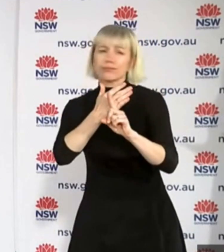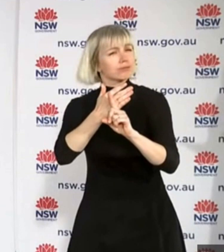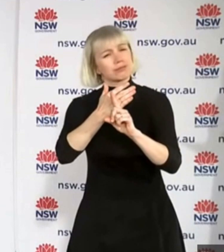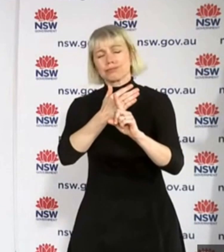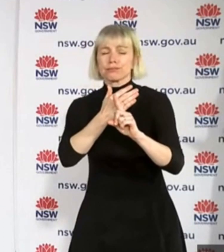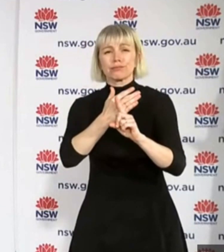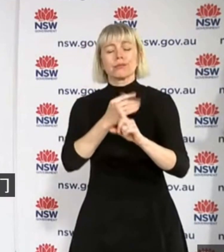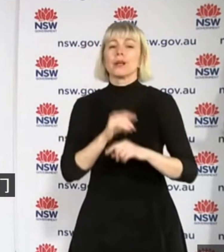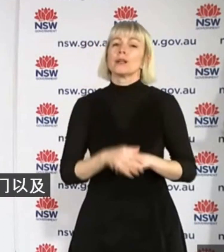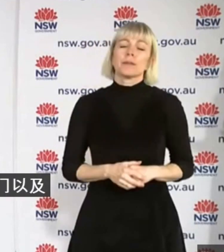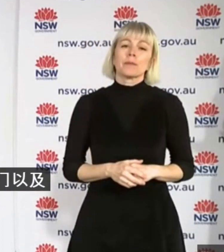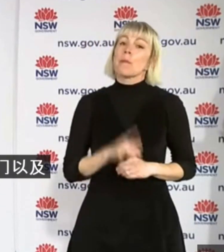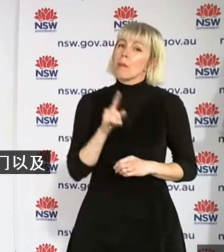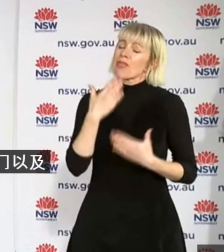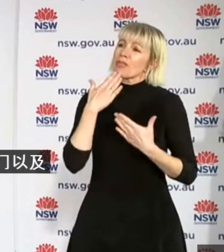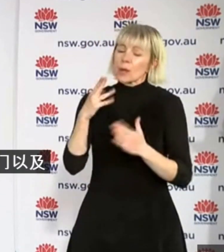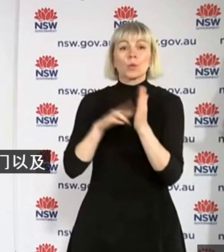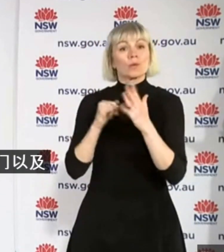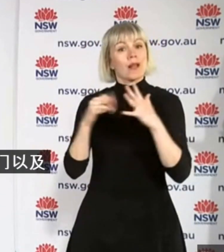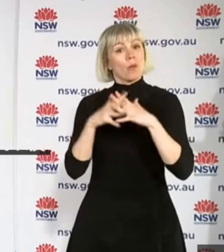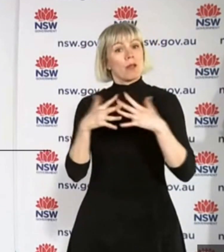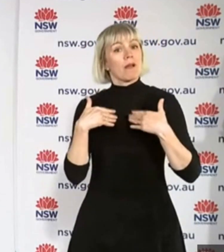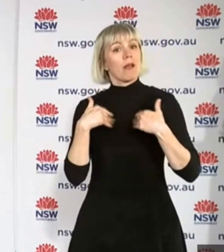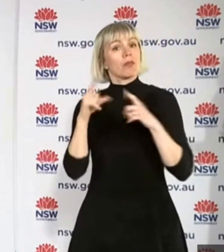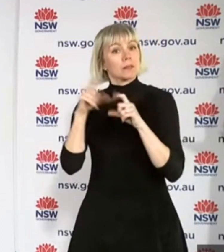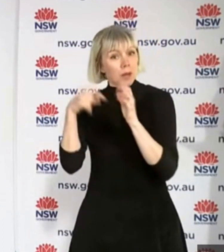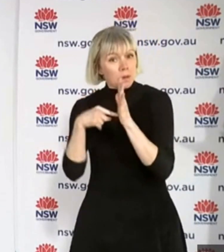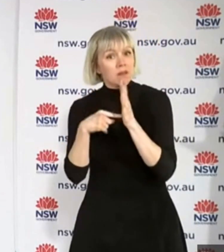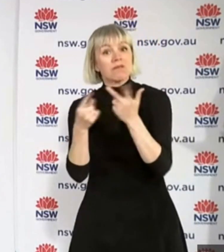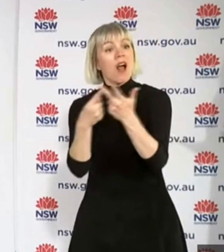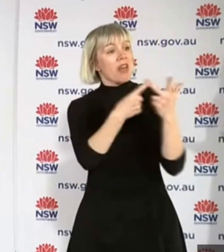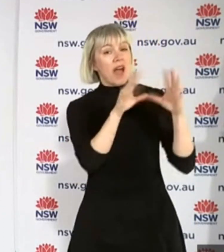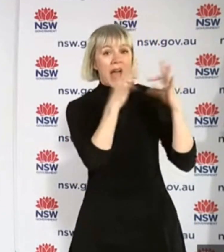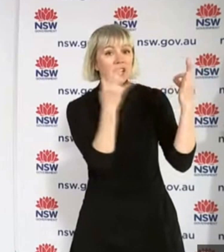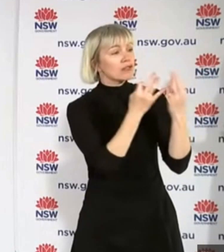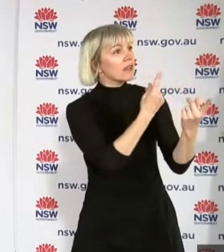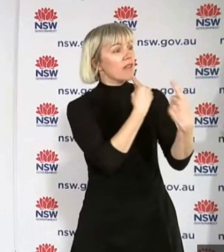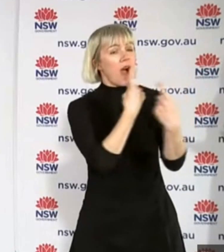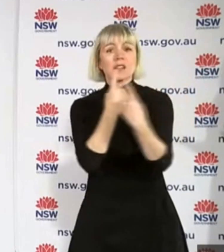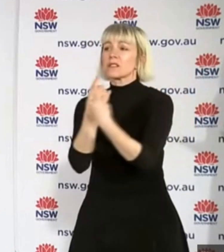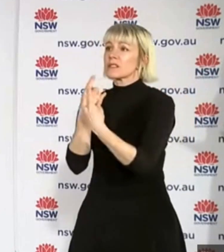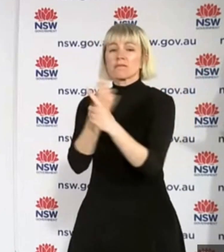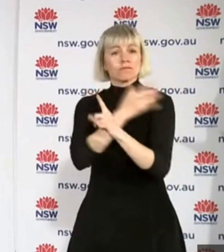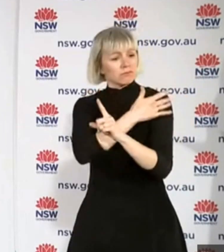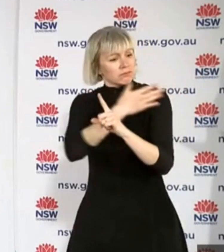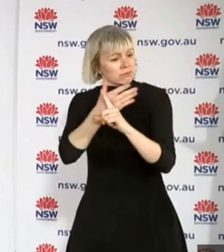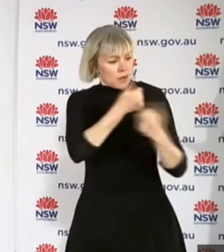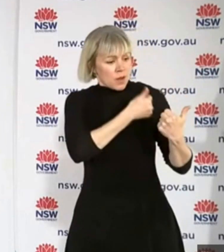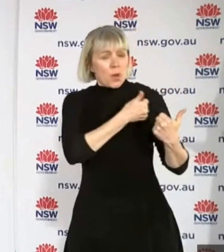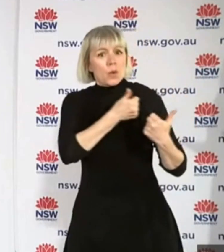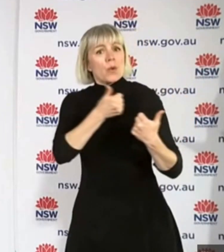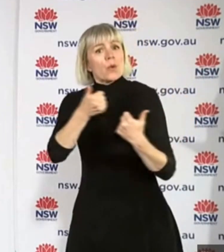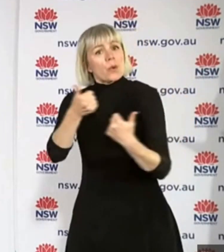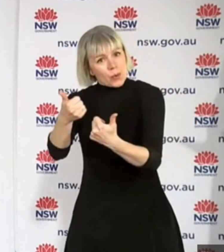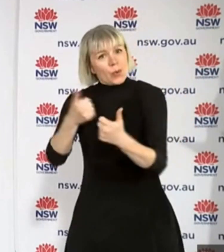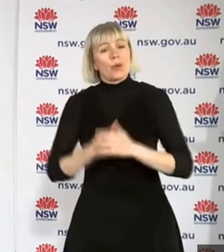public health team and health and all of the government agencies that work with us in providing us that advice. and I hope that people